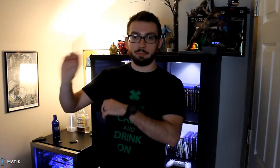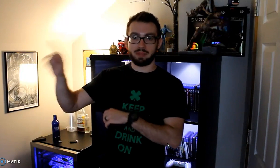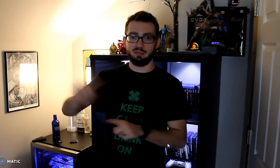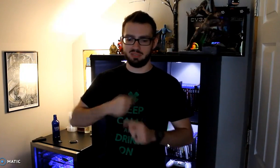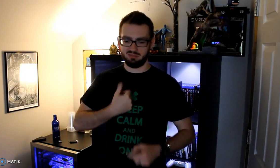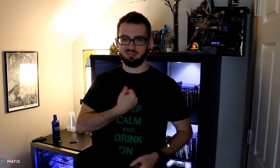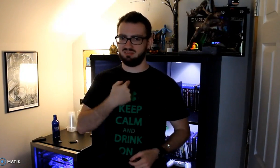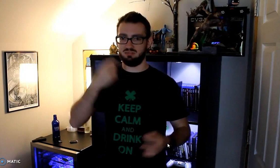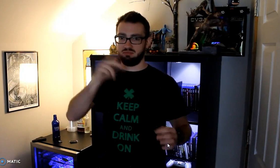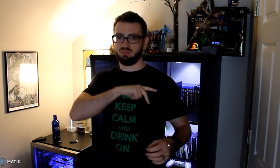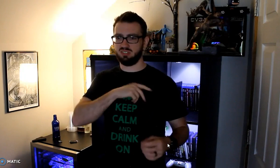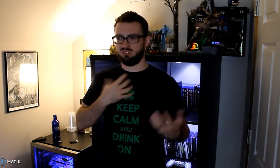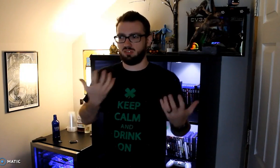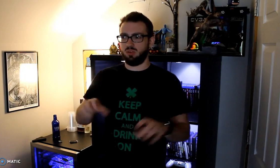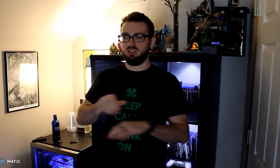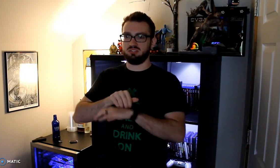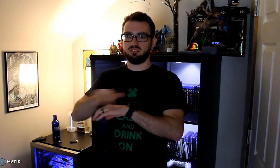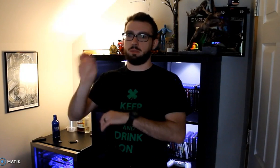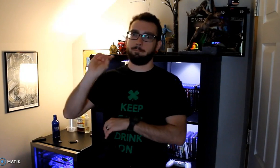either sending it back if it's dented or